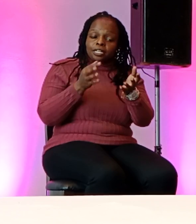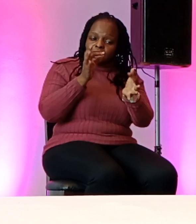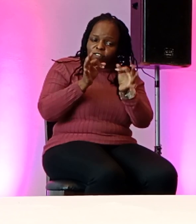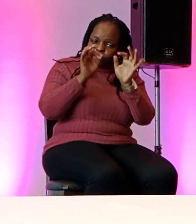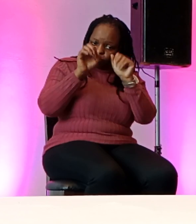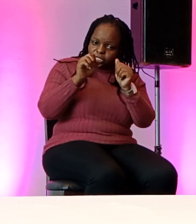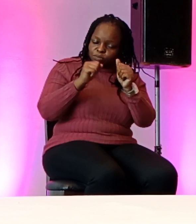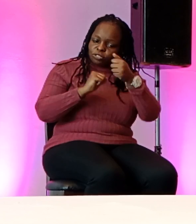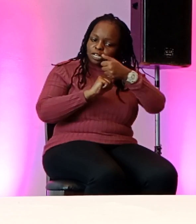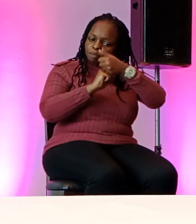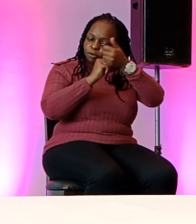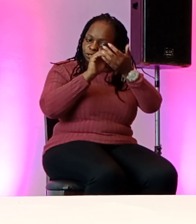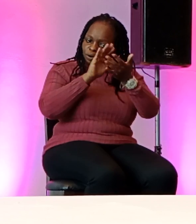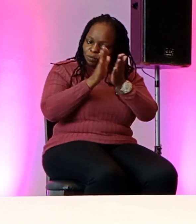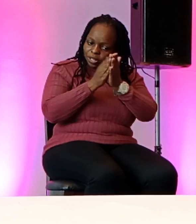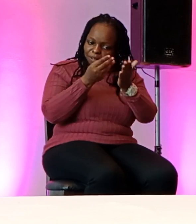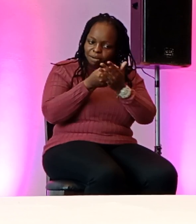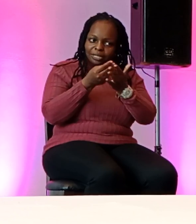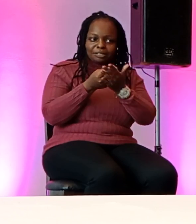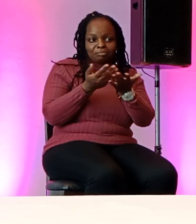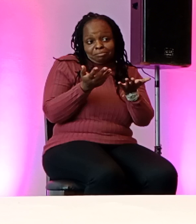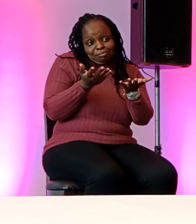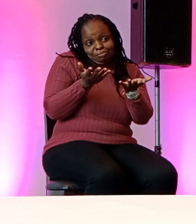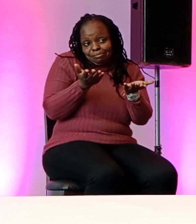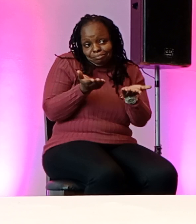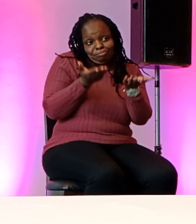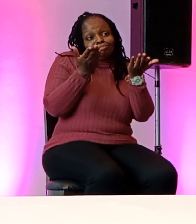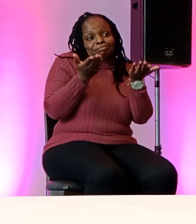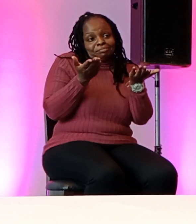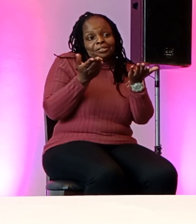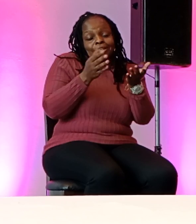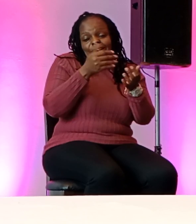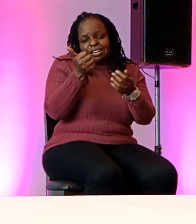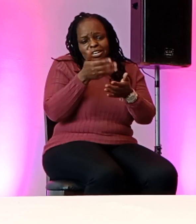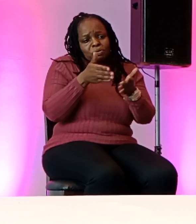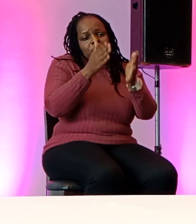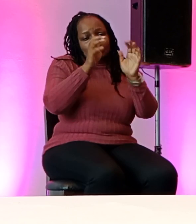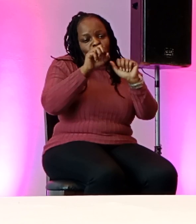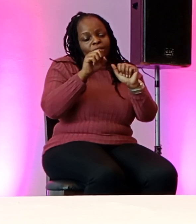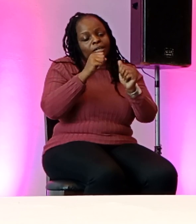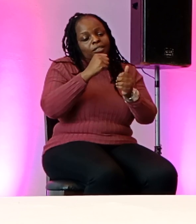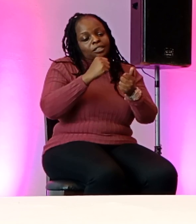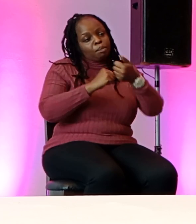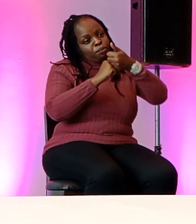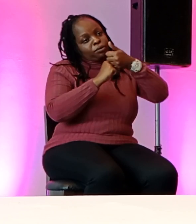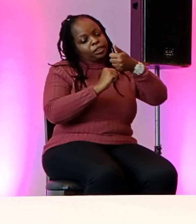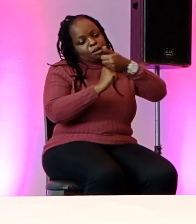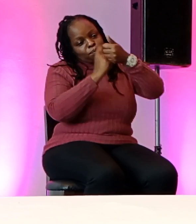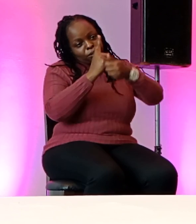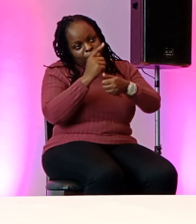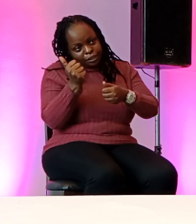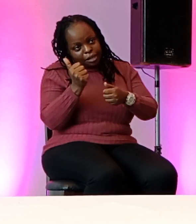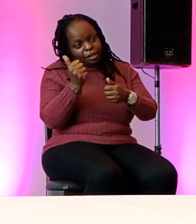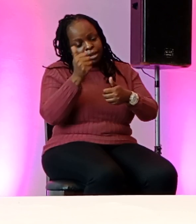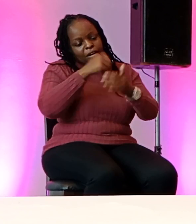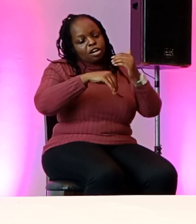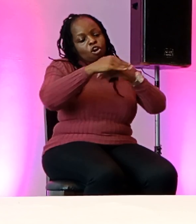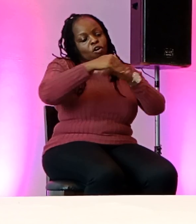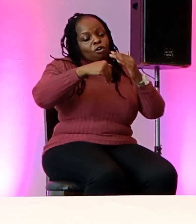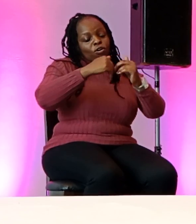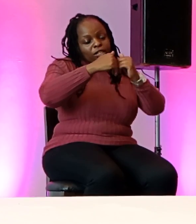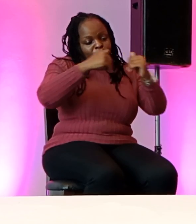can support them with money, why not? Any way you can support, let's support each other. In all the